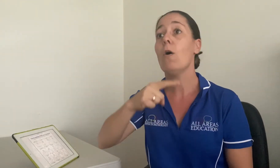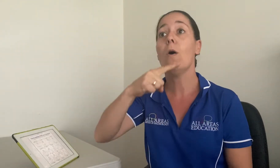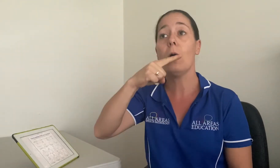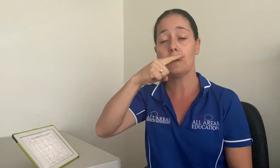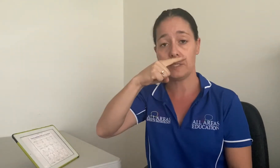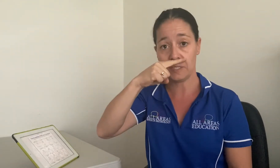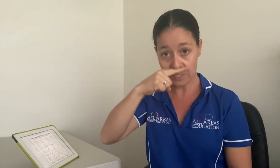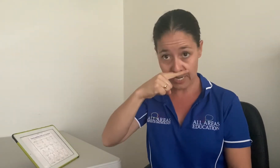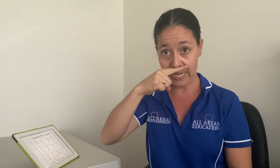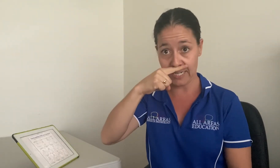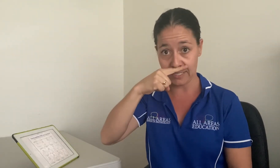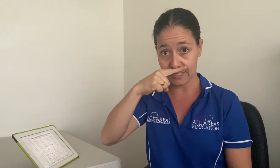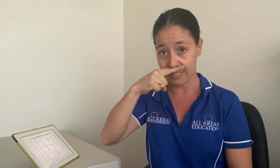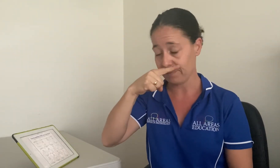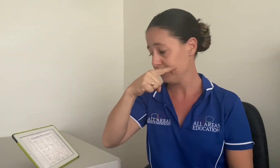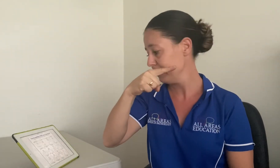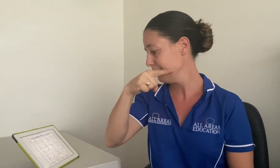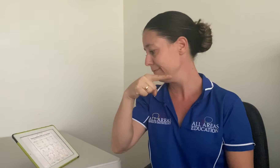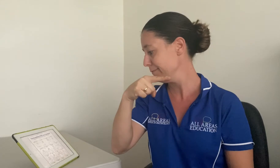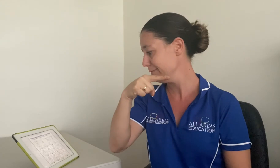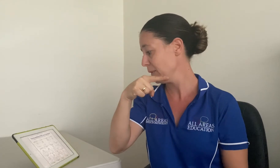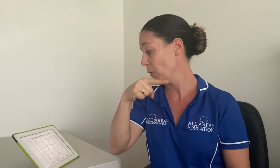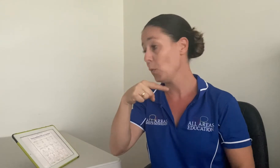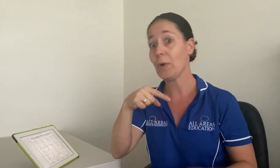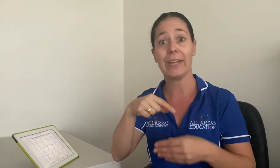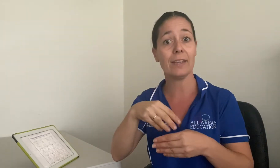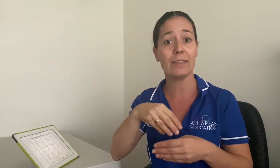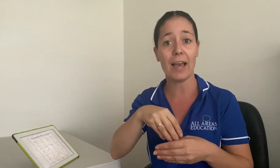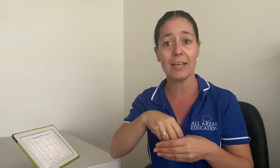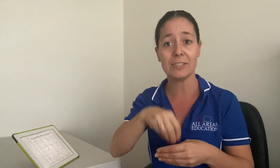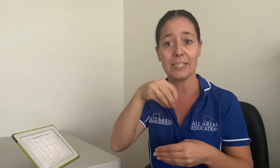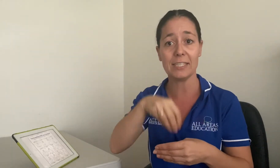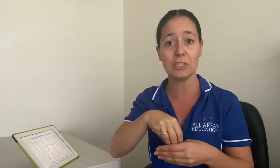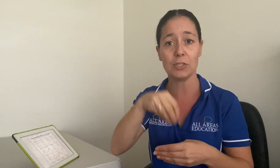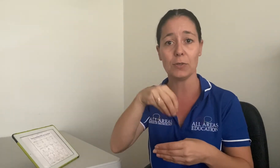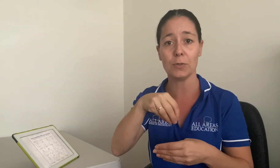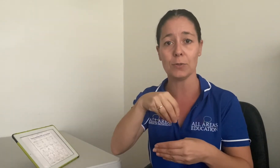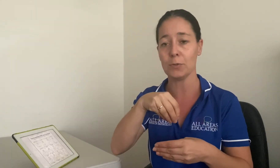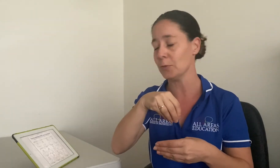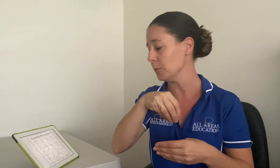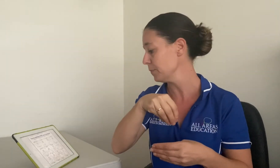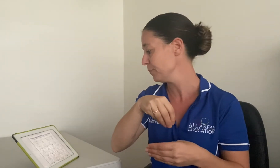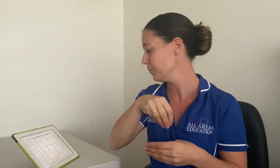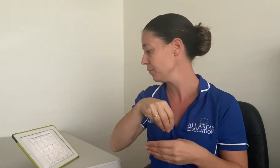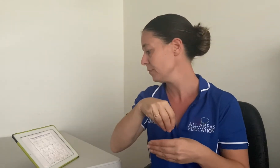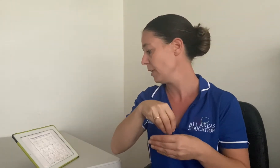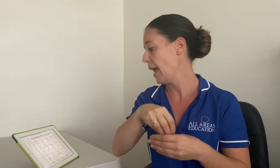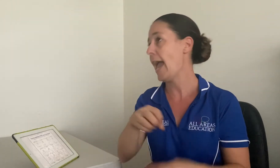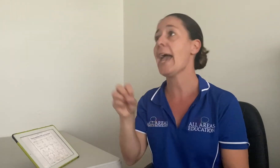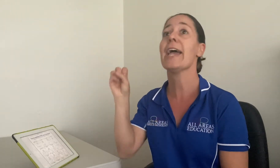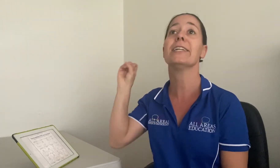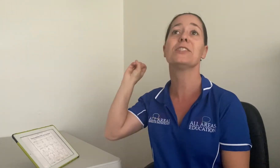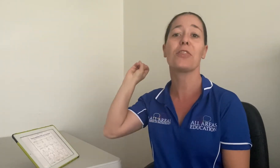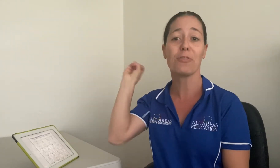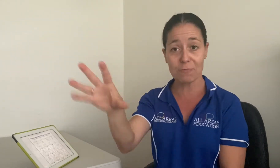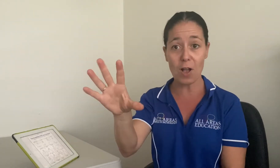or sneeze with a tissue and throw